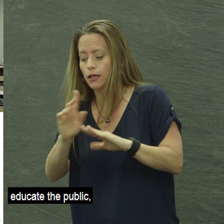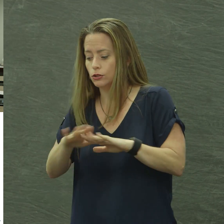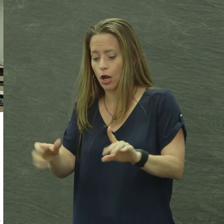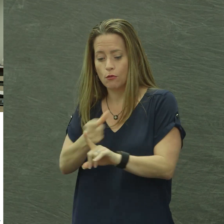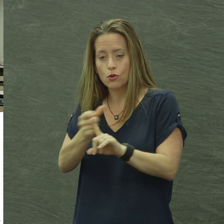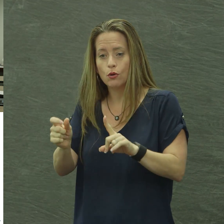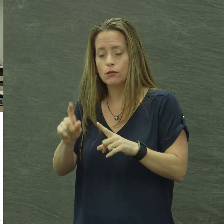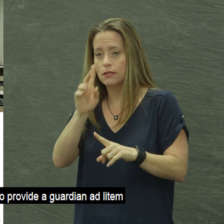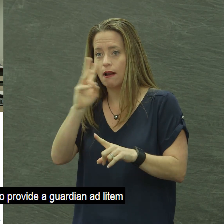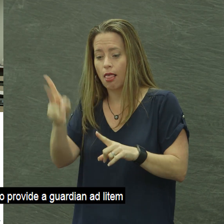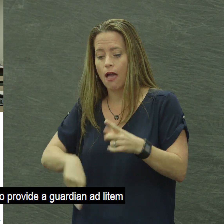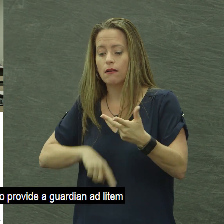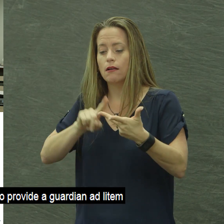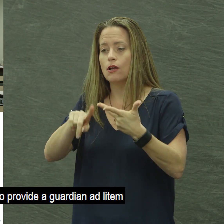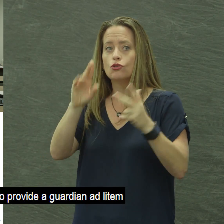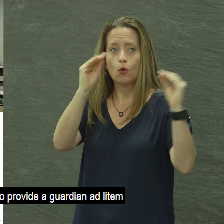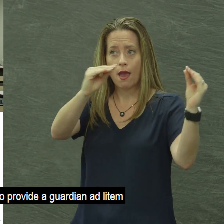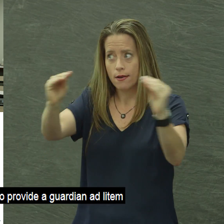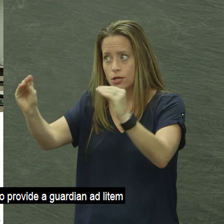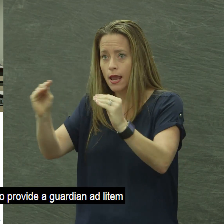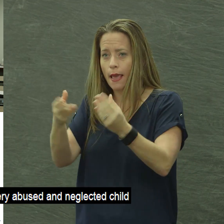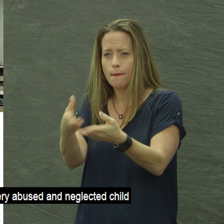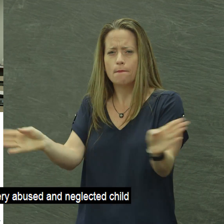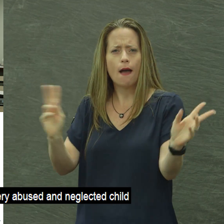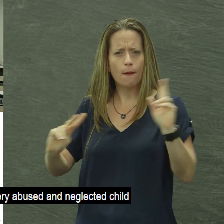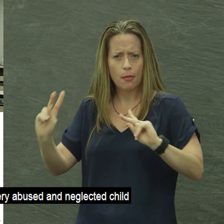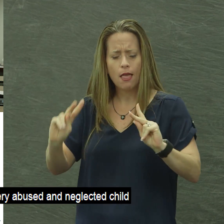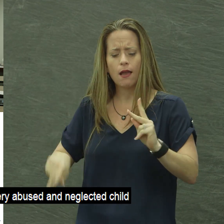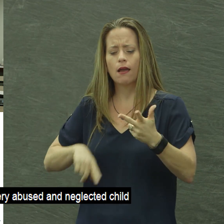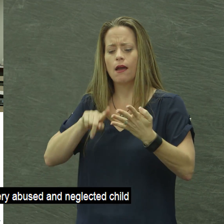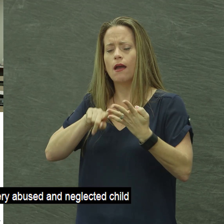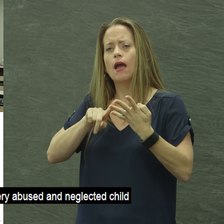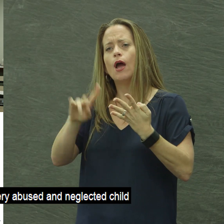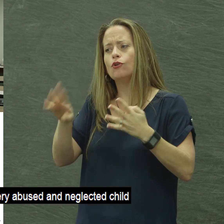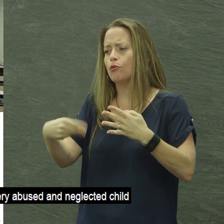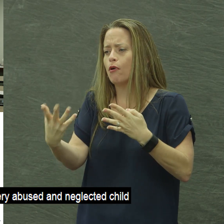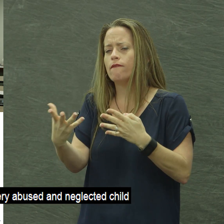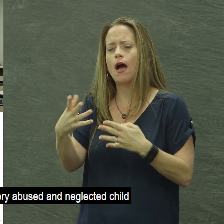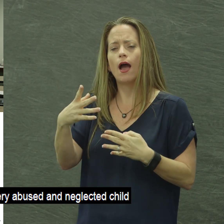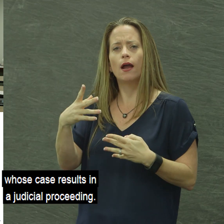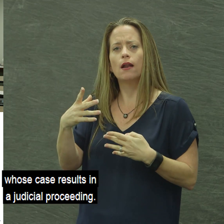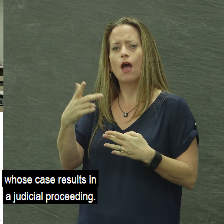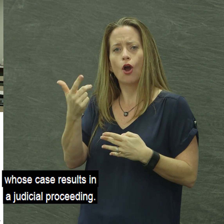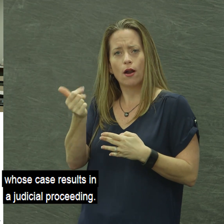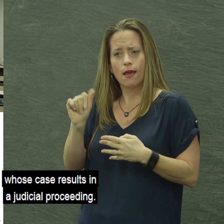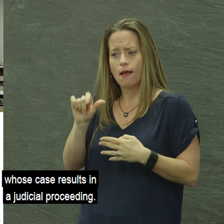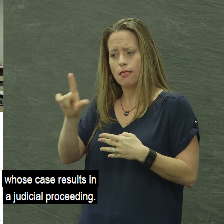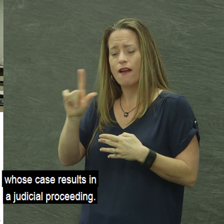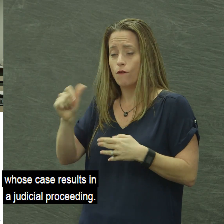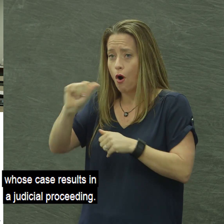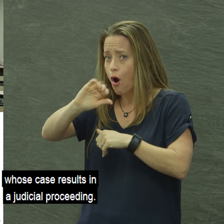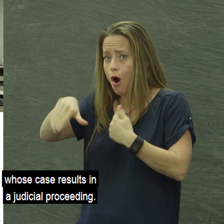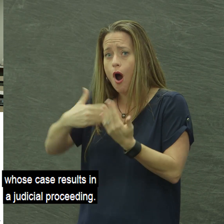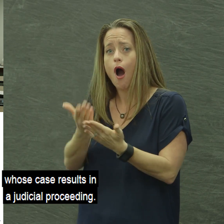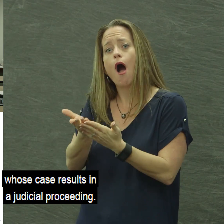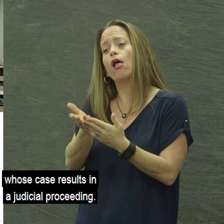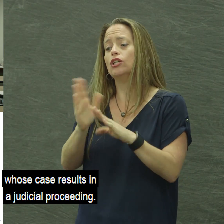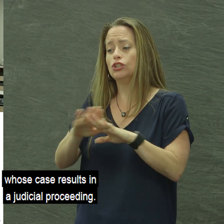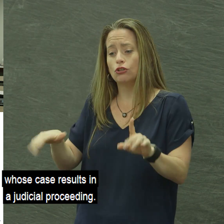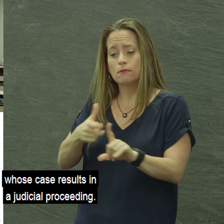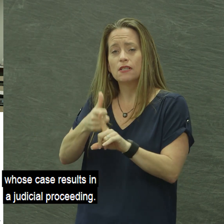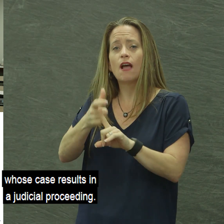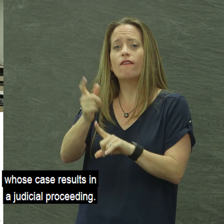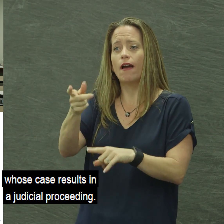public, and to provide a guardian ad litem for every abused and neglected child whose case results in a